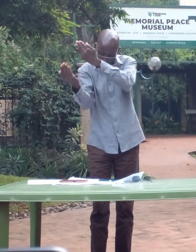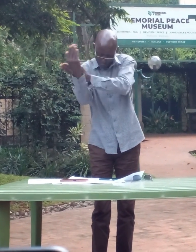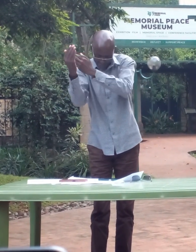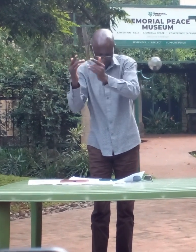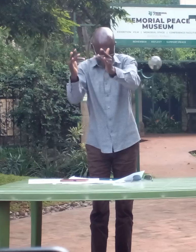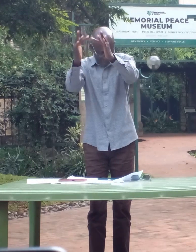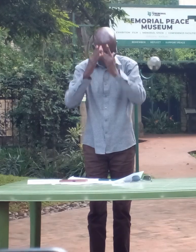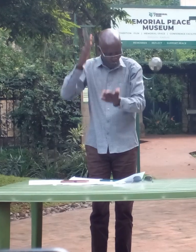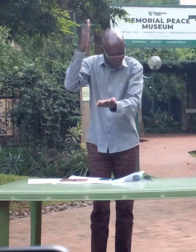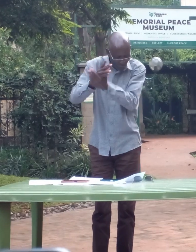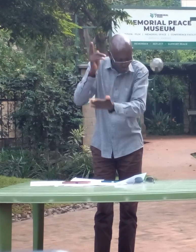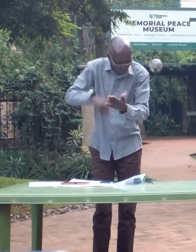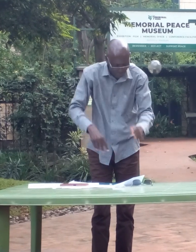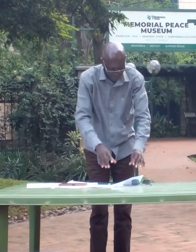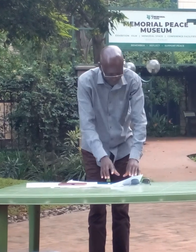in the morning to